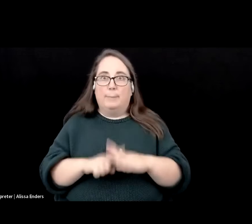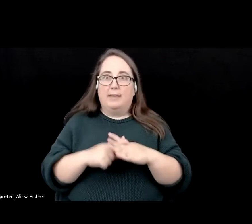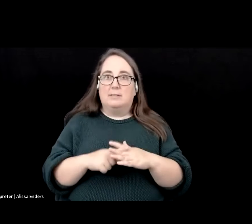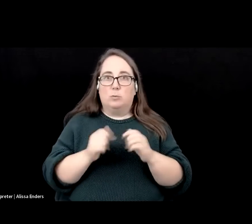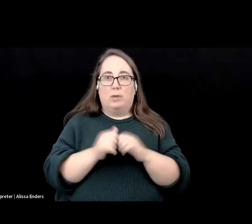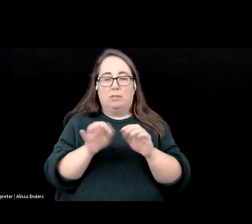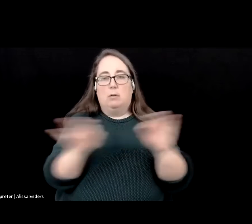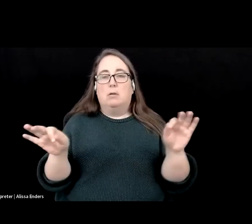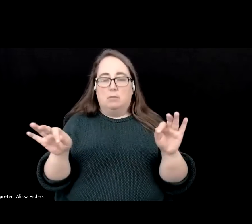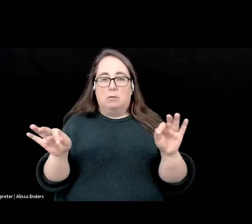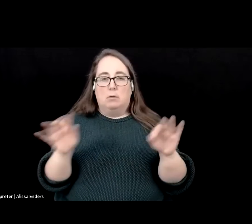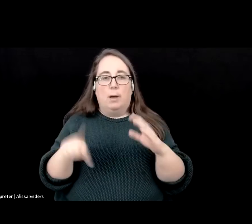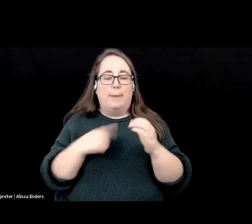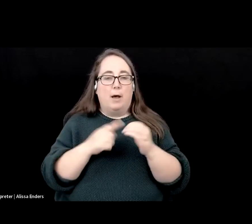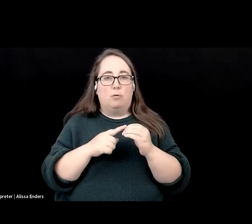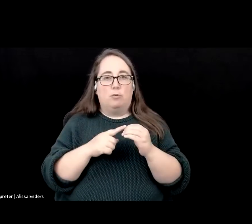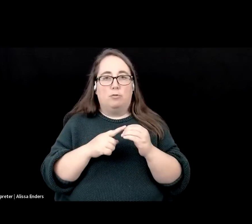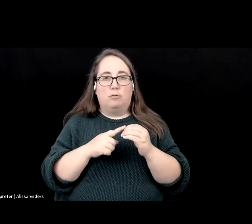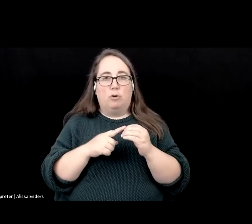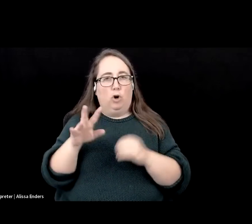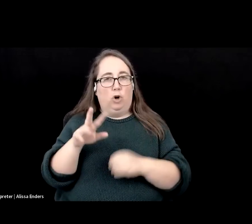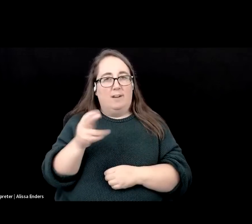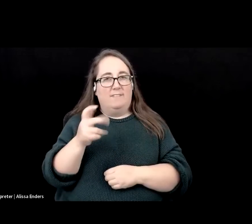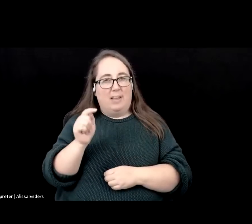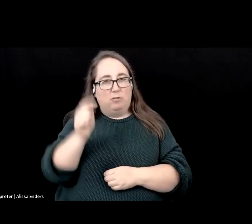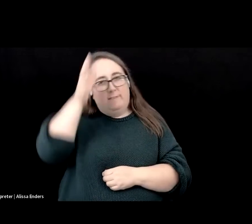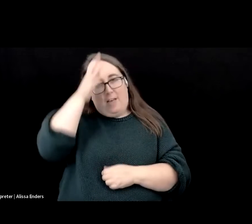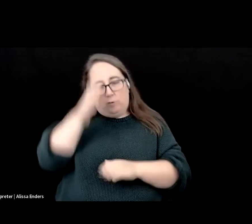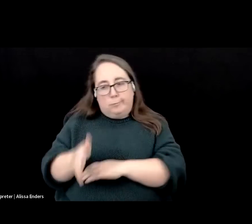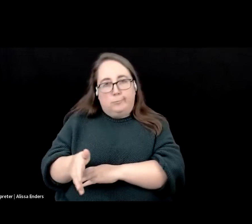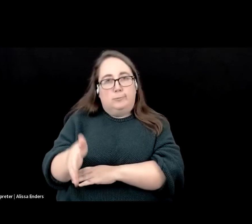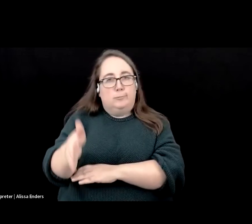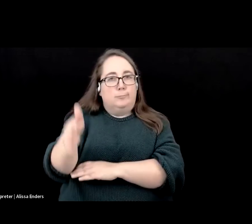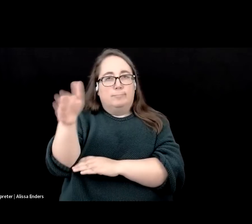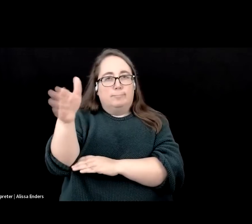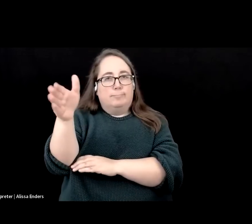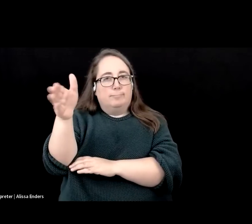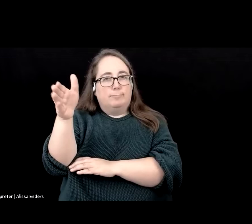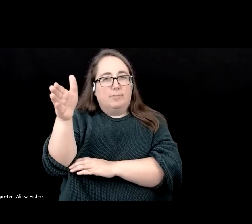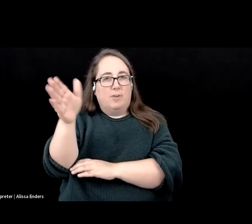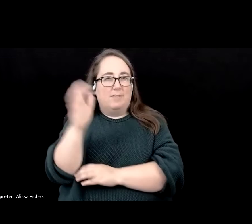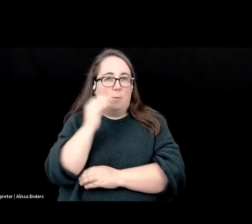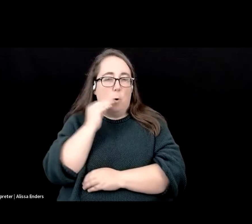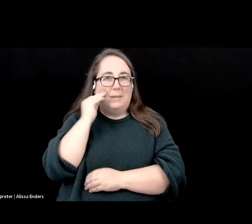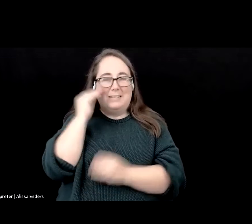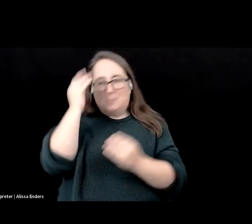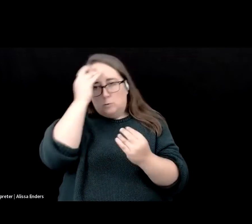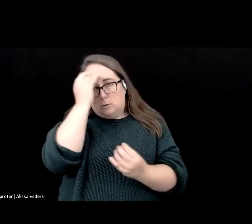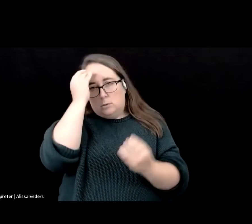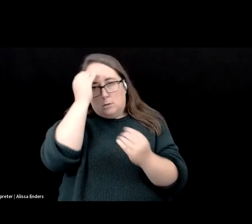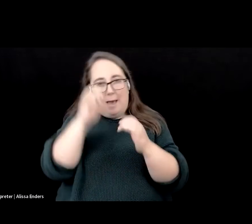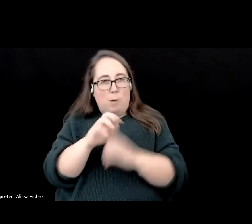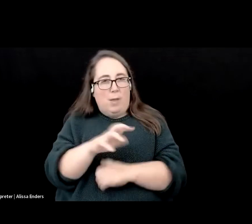this anecdote about her veteran father raising the flag in the front yard of their home. I mean, it is a rumination on how